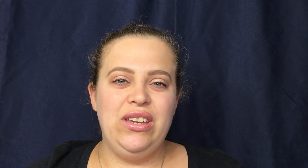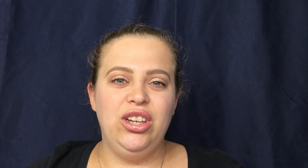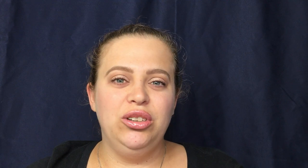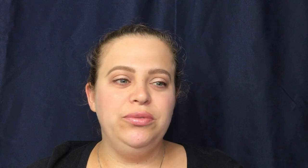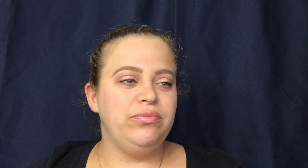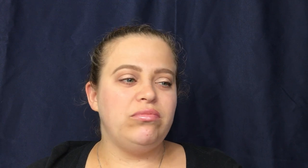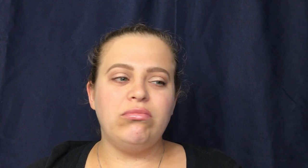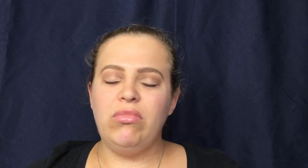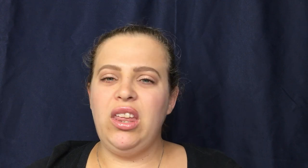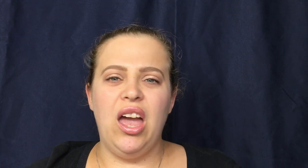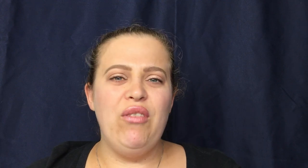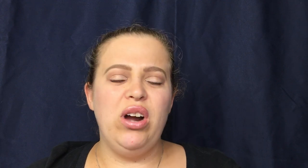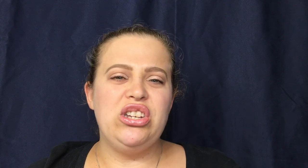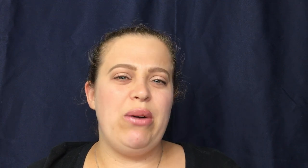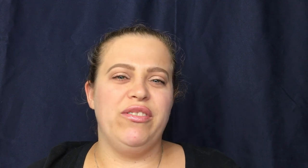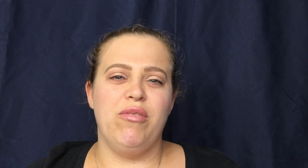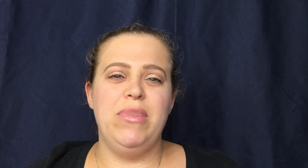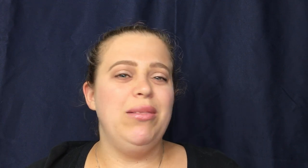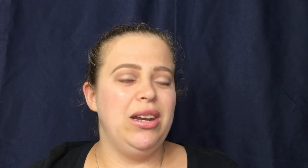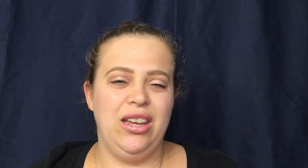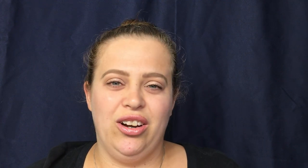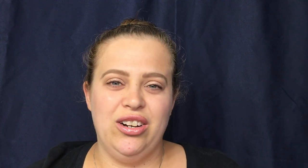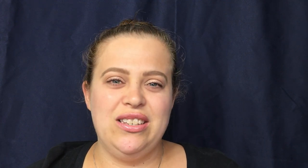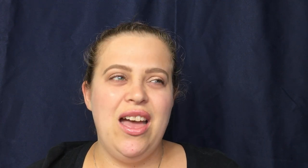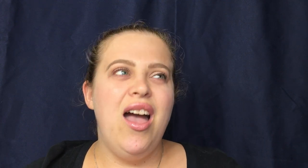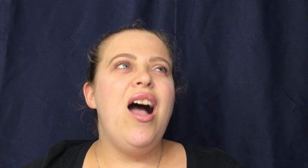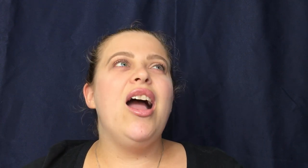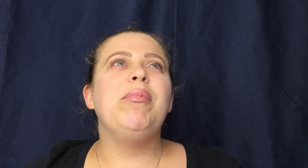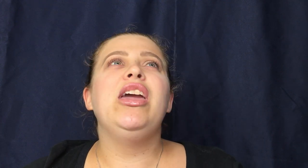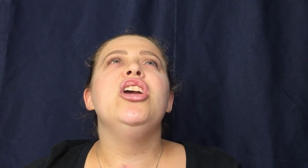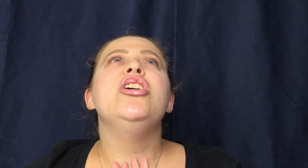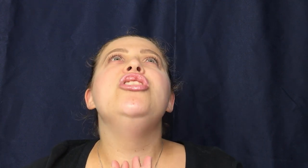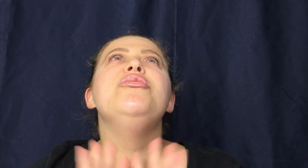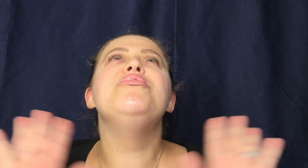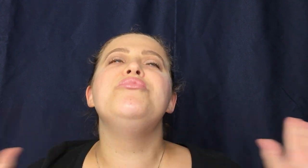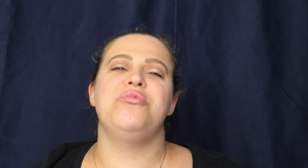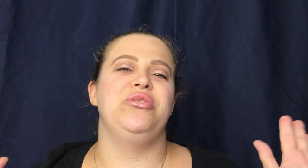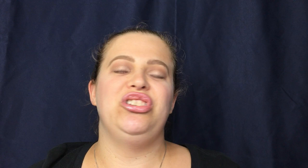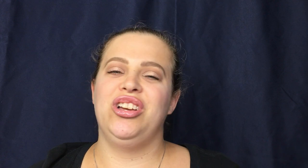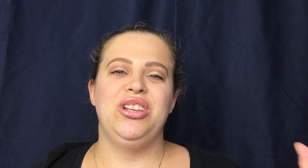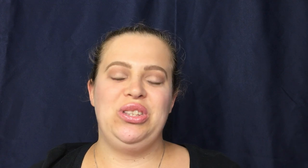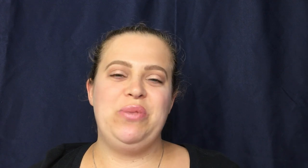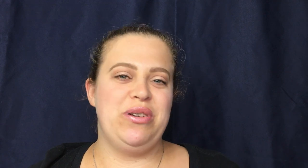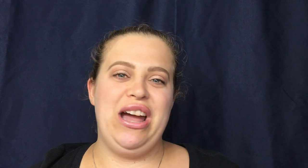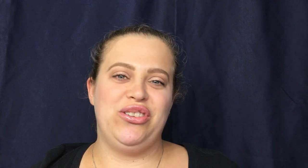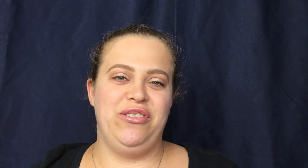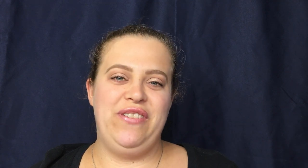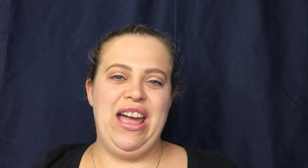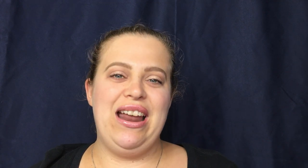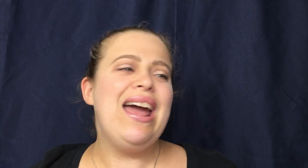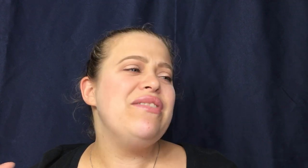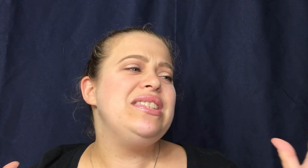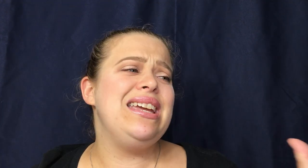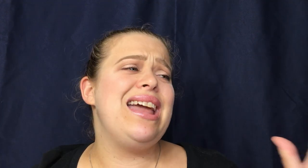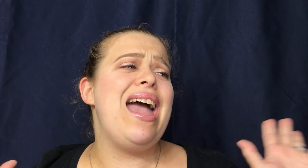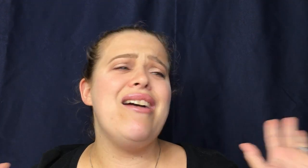SVU. I've watched that one for many, many years. I'm a huge Supernatural fan. I have seen